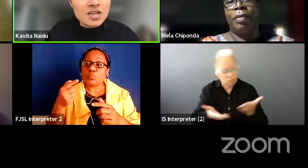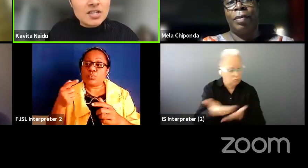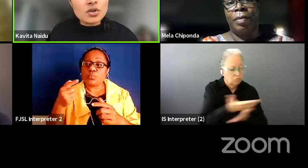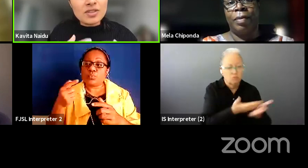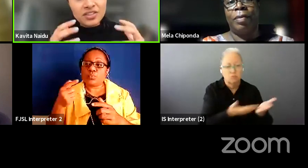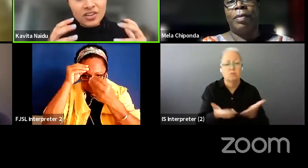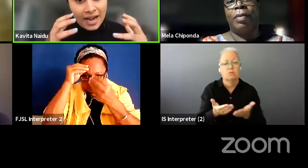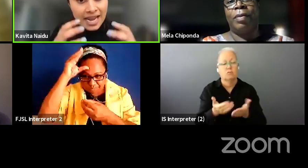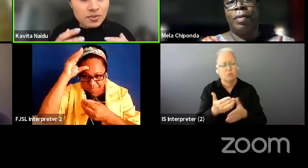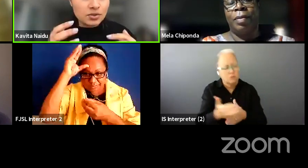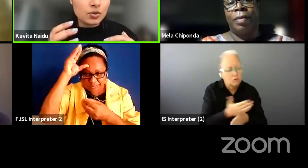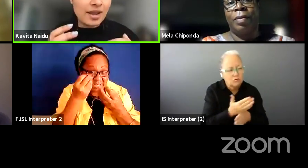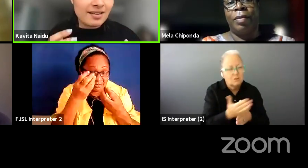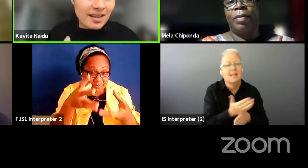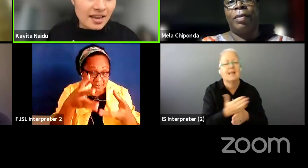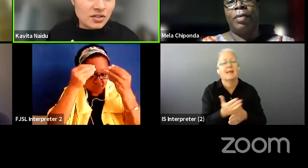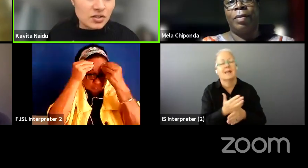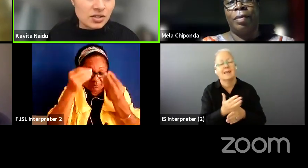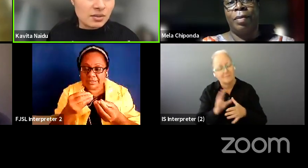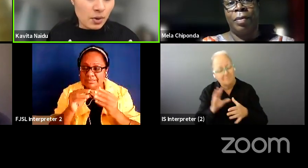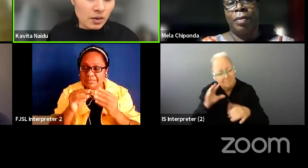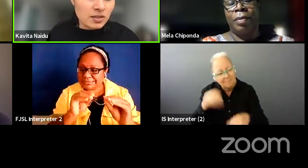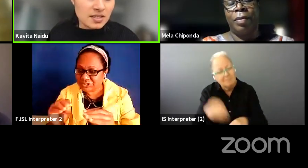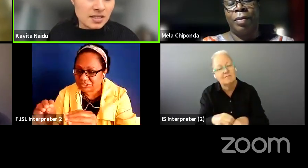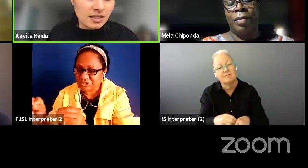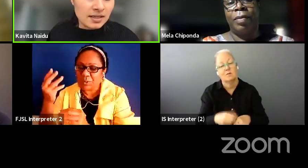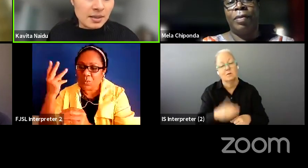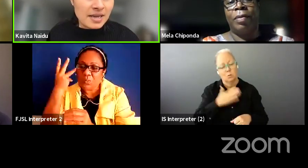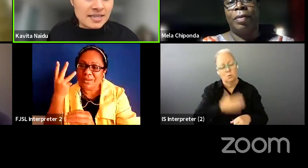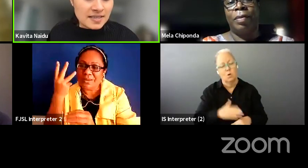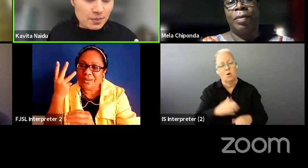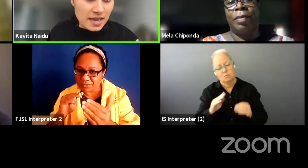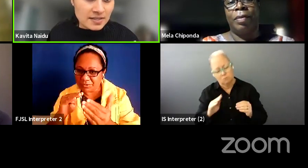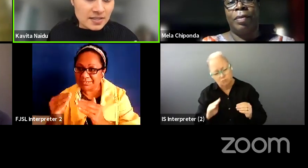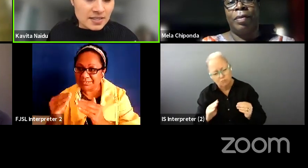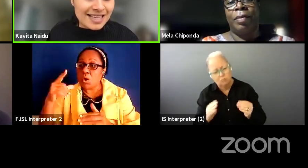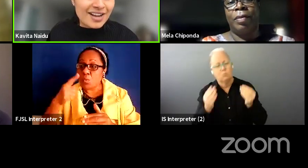women so that they're able to engage in policy